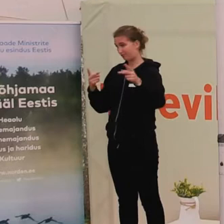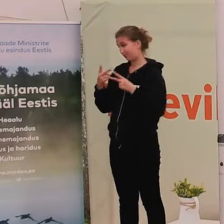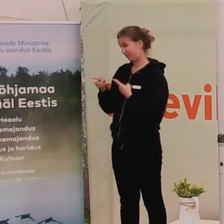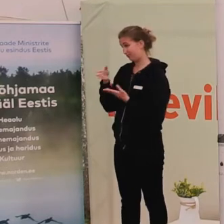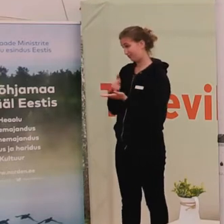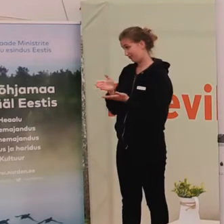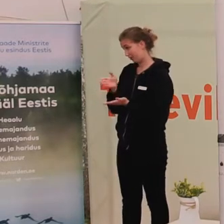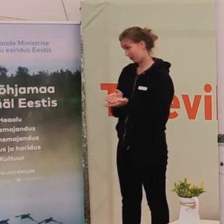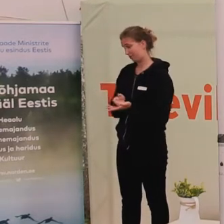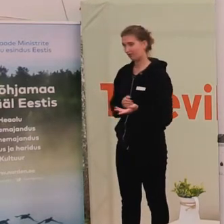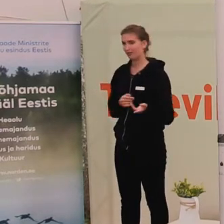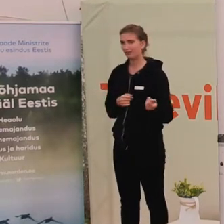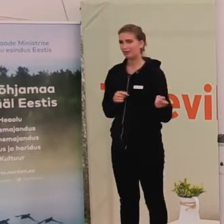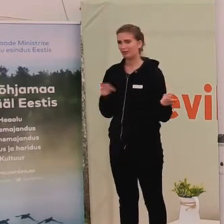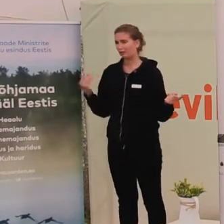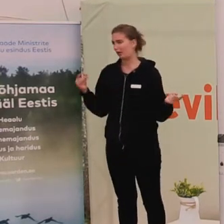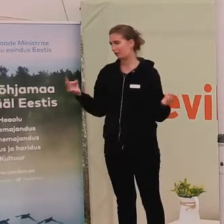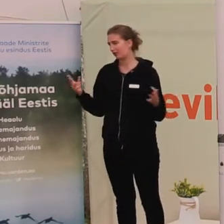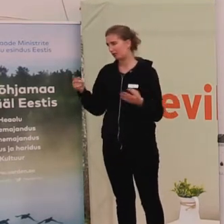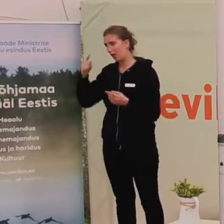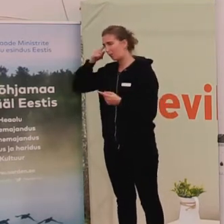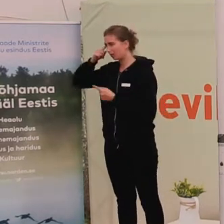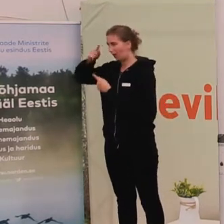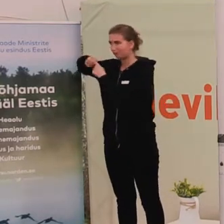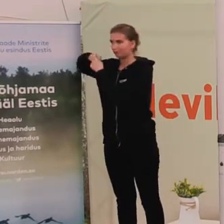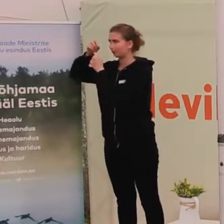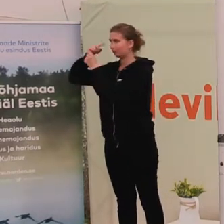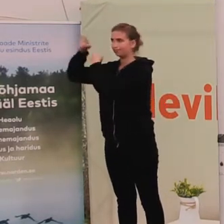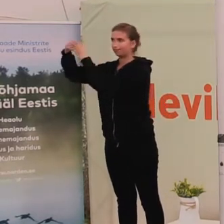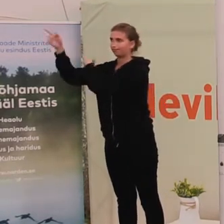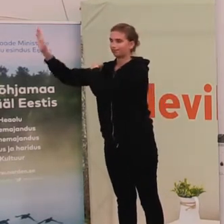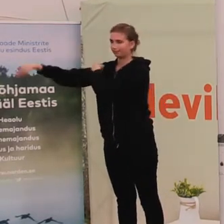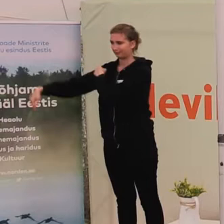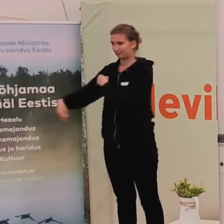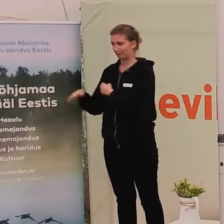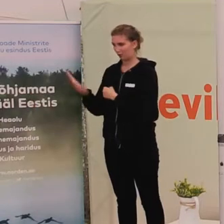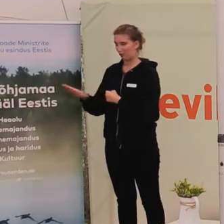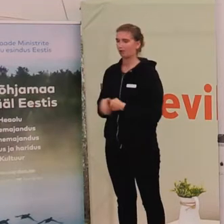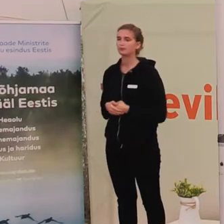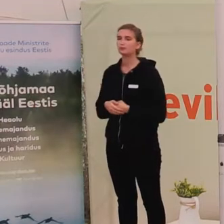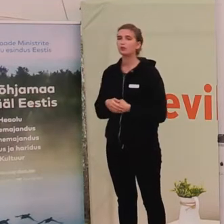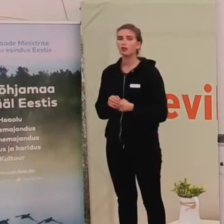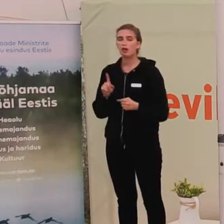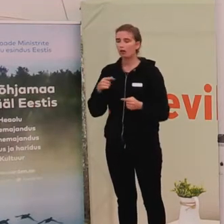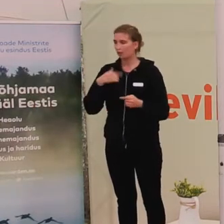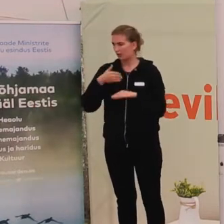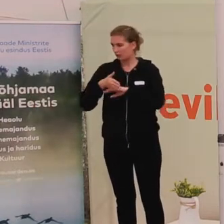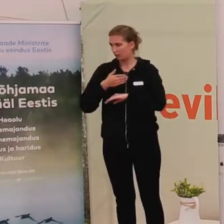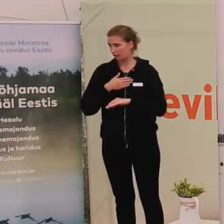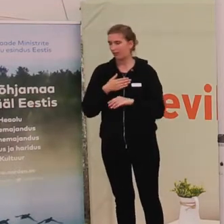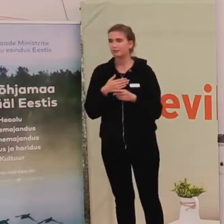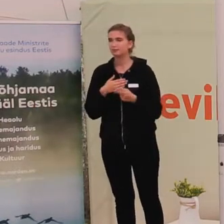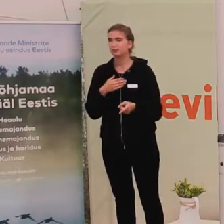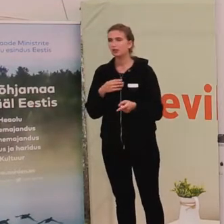Yeah. He's gone too far. Yeah. Okay, but I wanted Estonia. To add to this that whether it's only